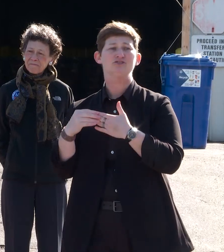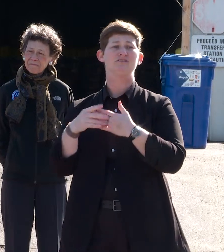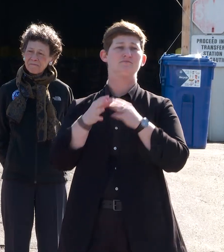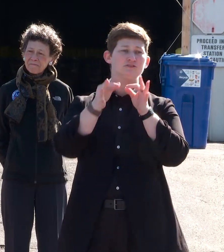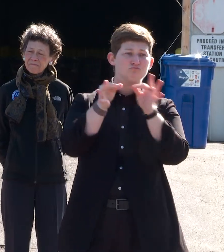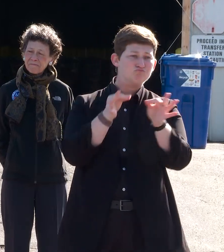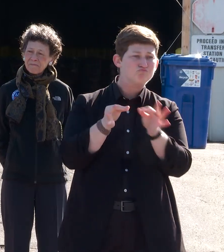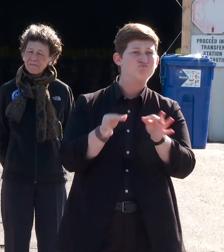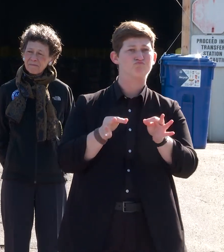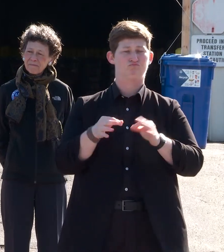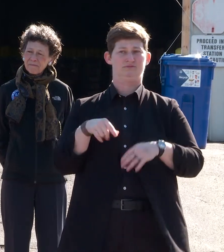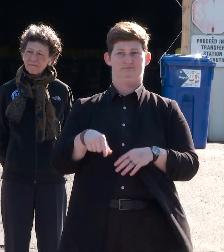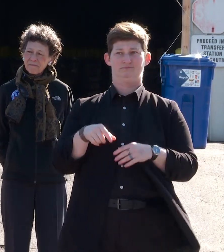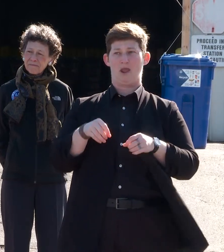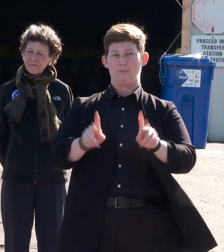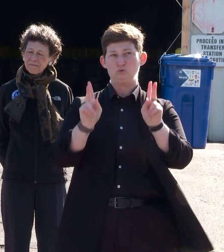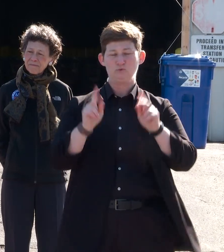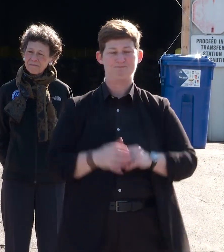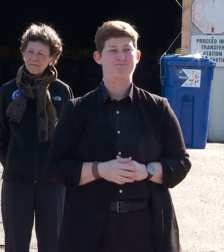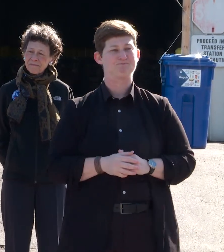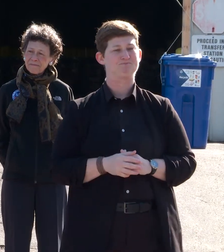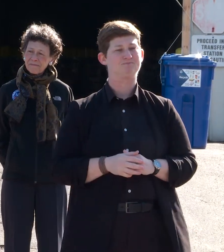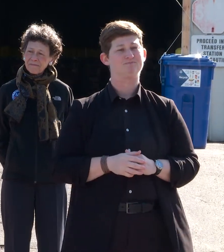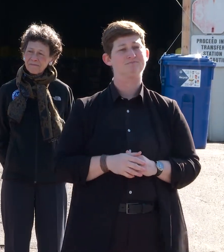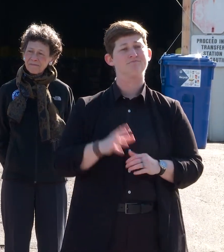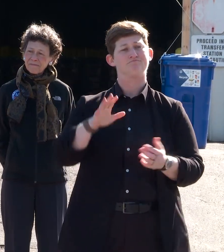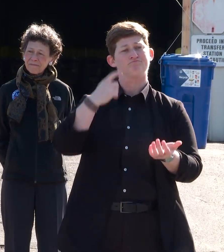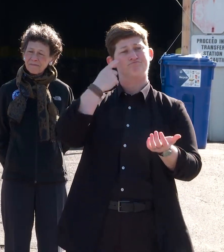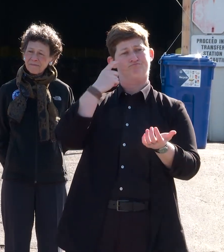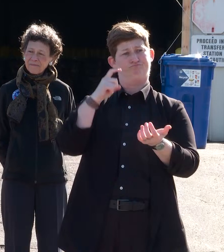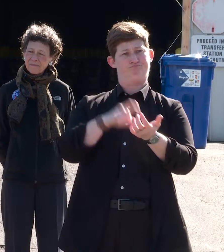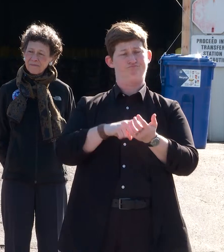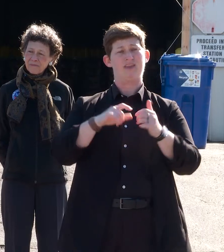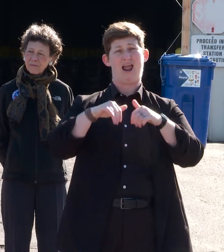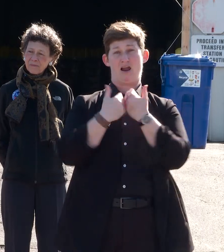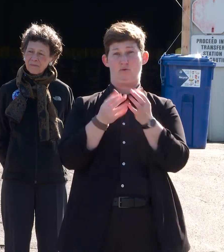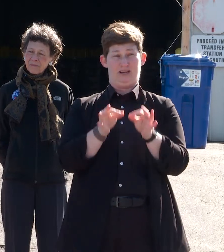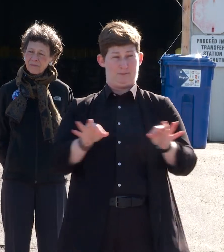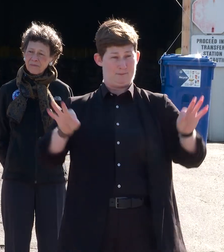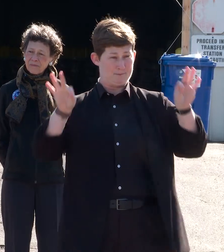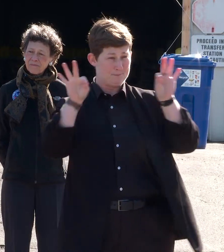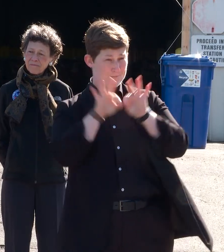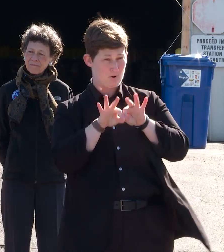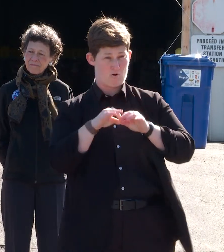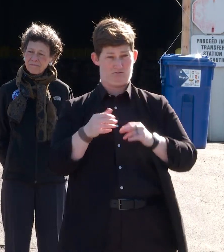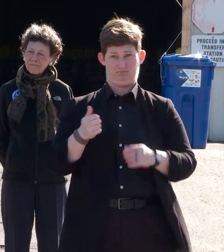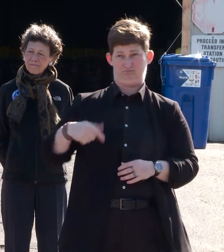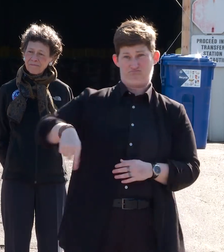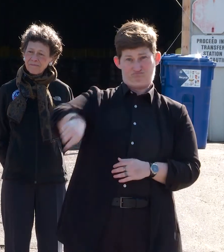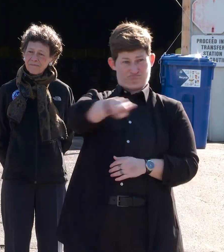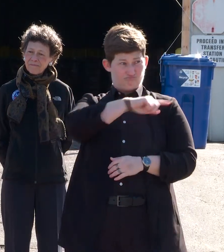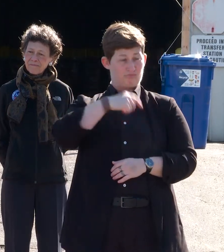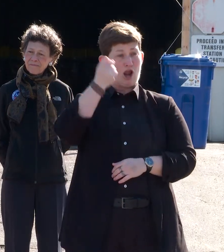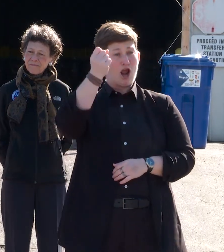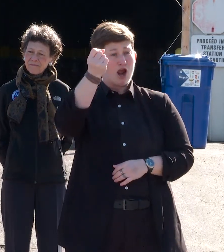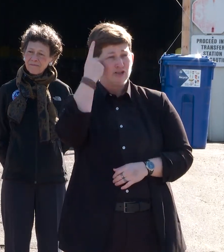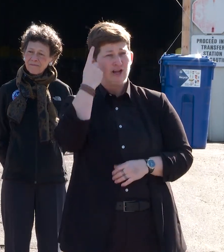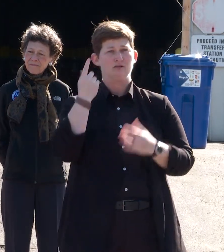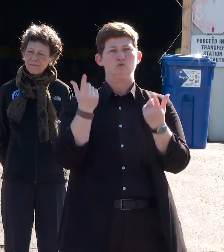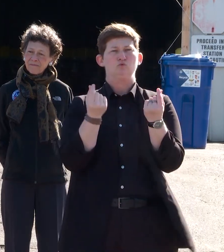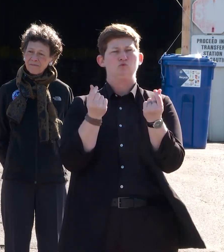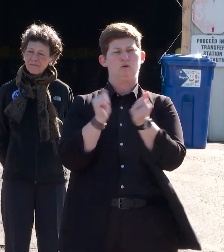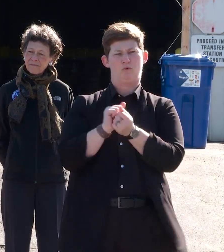here. And in recognizing the importance of all of us understanding what we do with our waste.